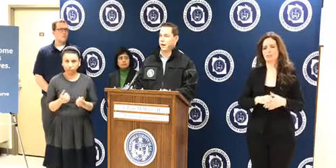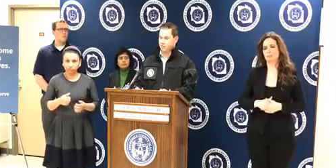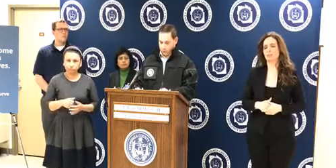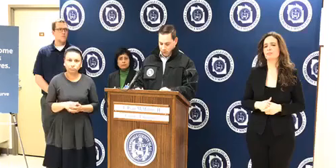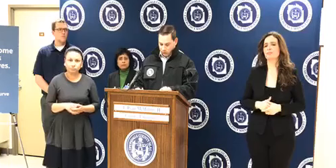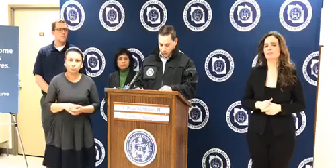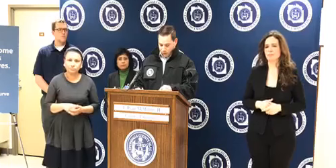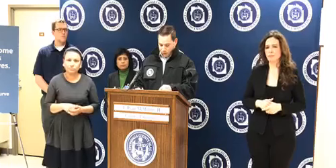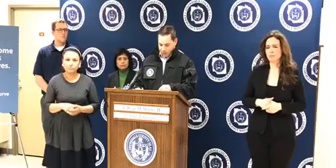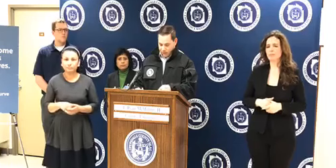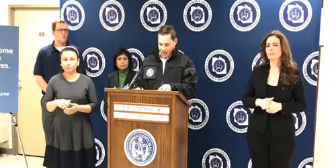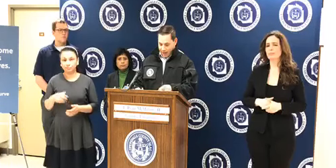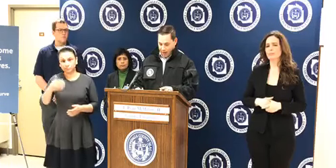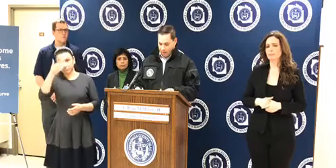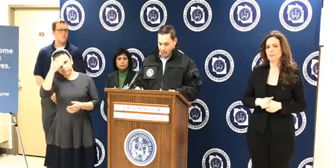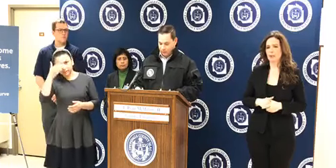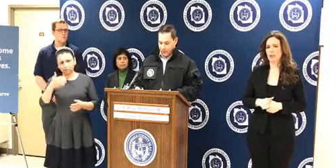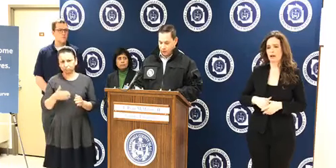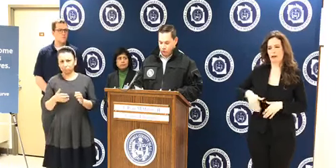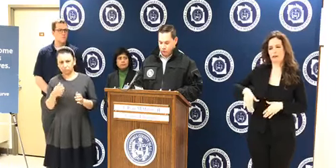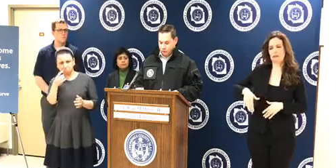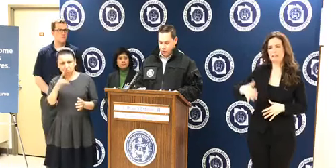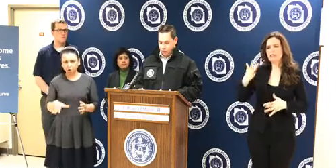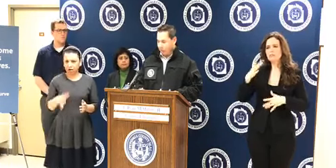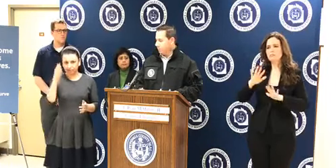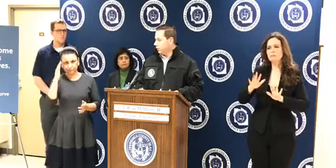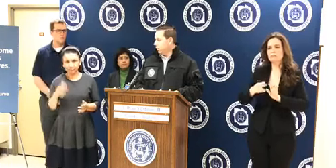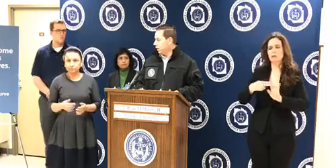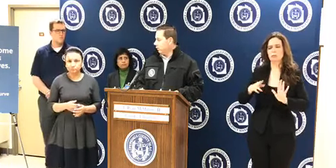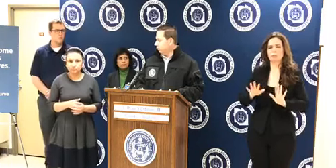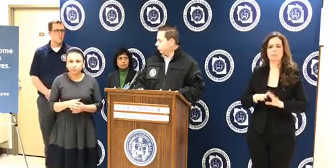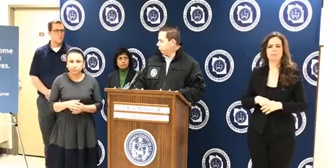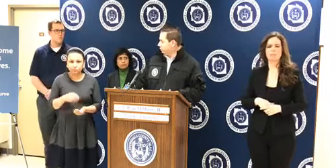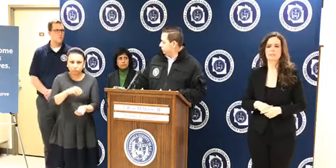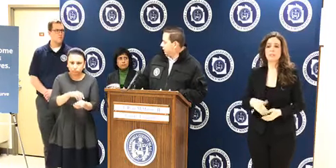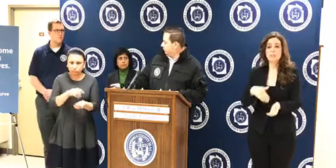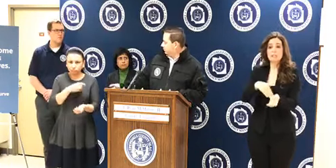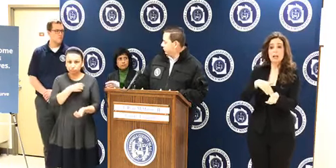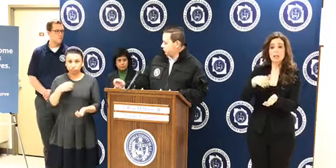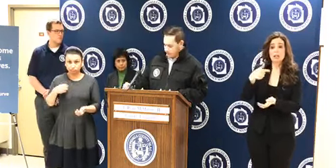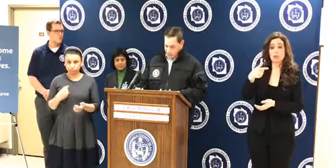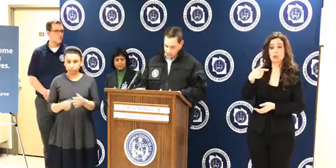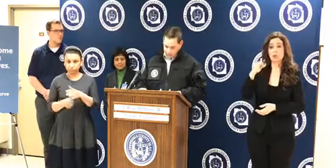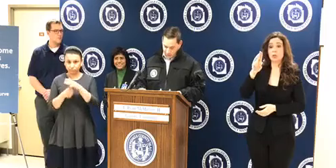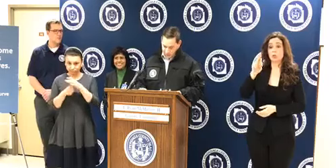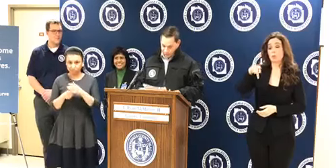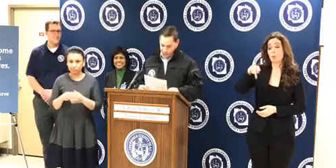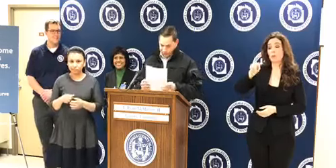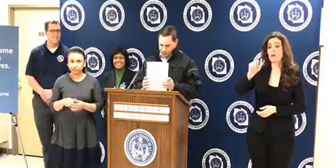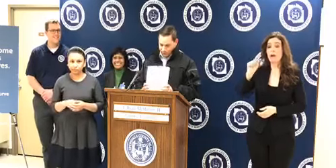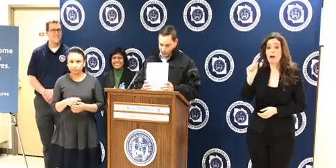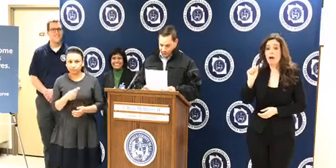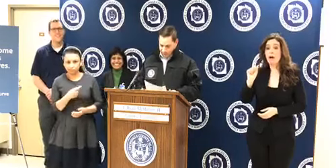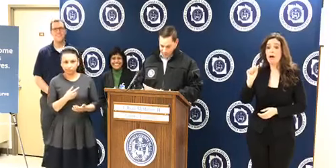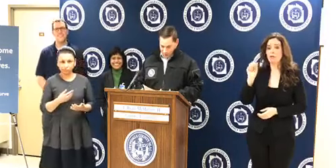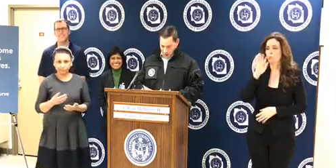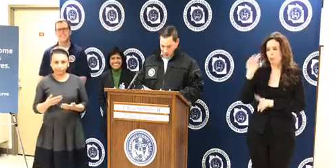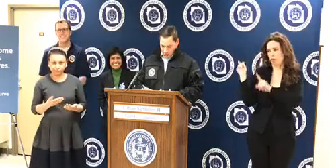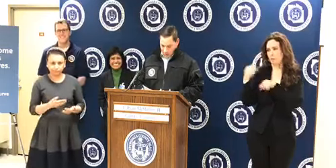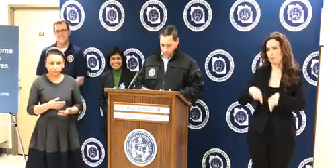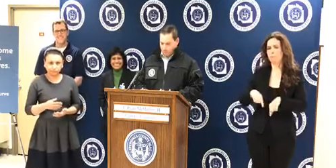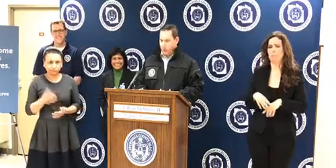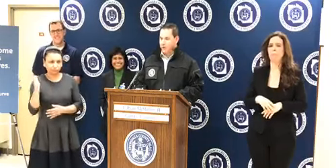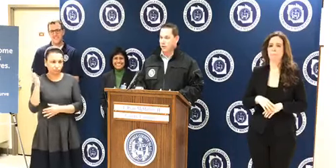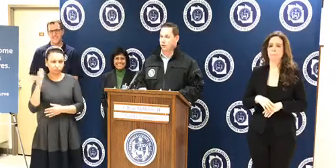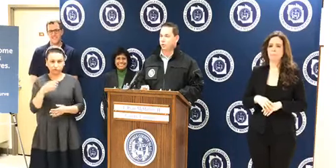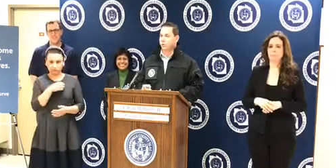and did not. So saying that, I'll have Dr. Gupta come up. Yep, social distancing, Dr. Gupta, we're there.